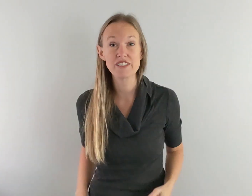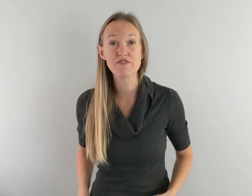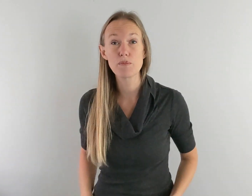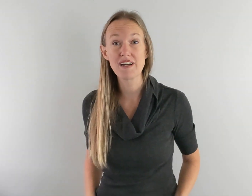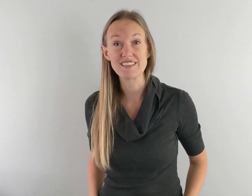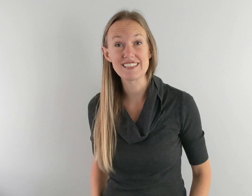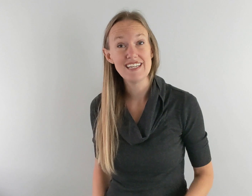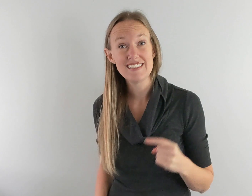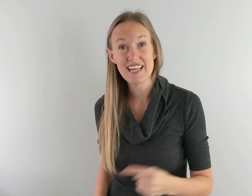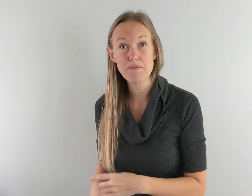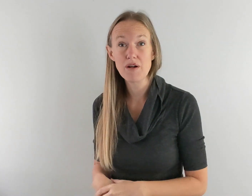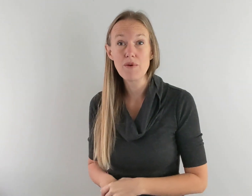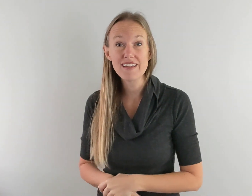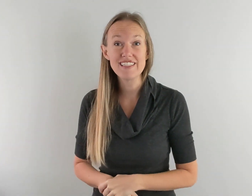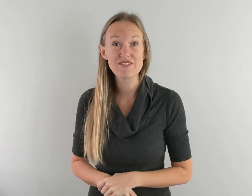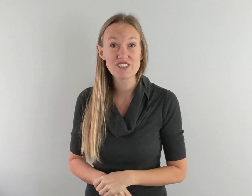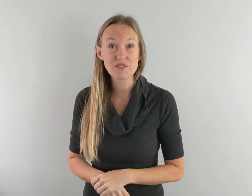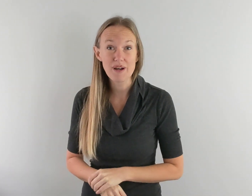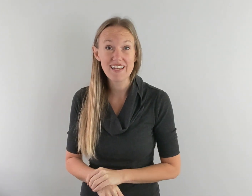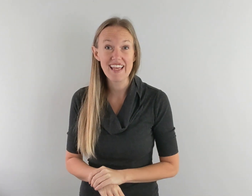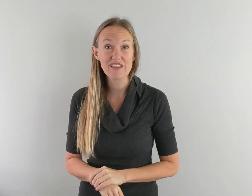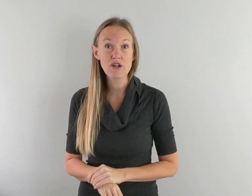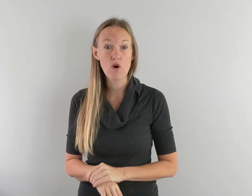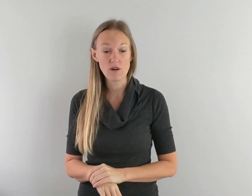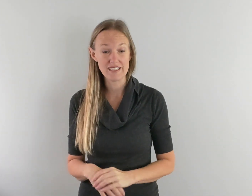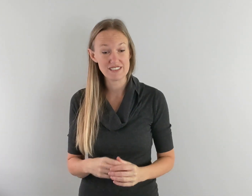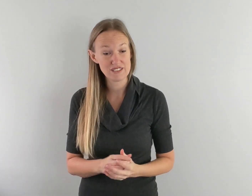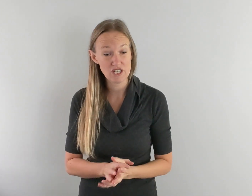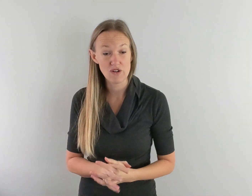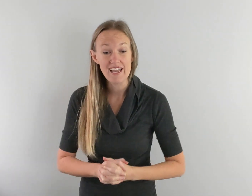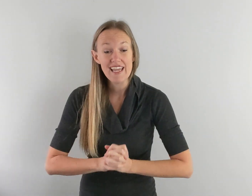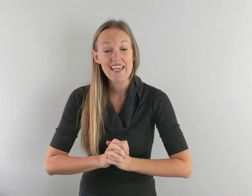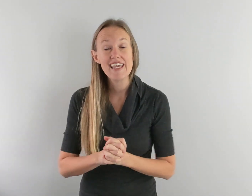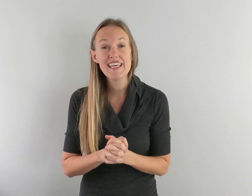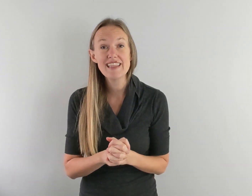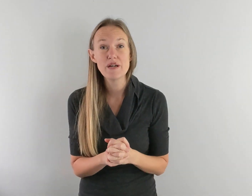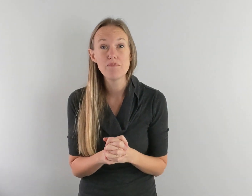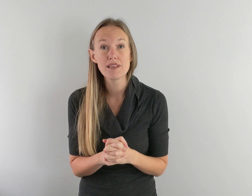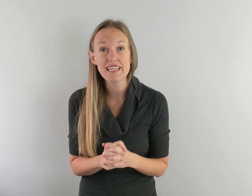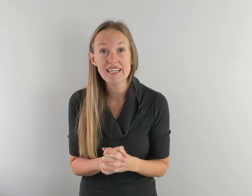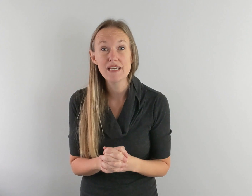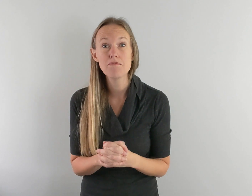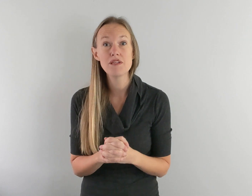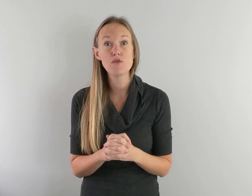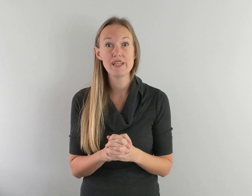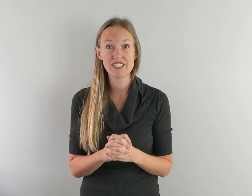in 4 parts. Today, part 1 is verse 1 and the chorus. So, in the bleak